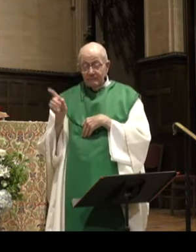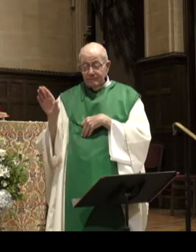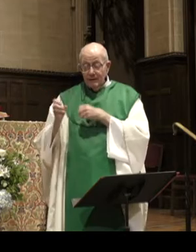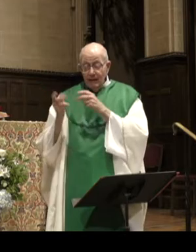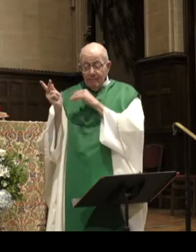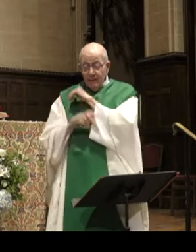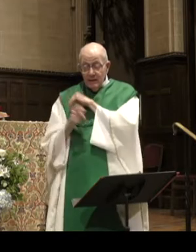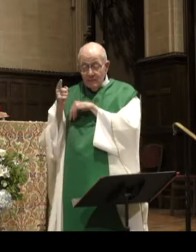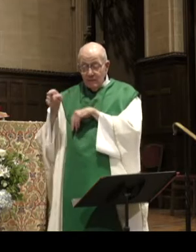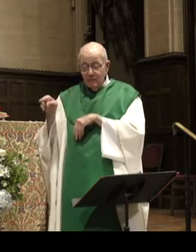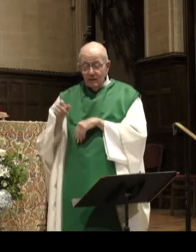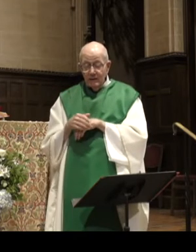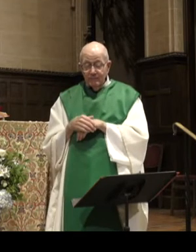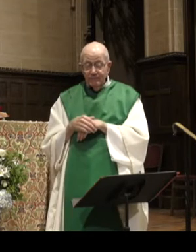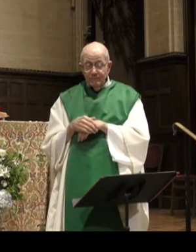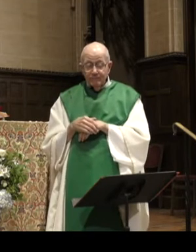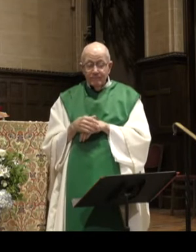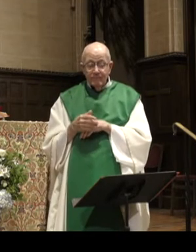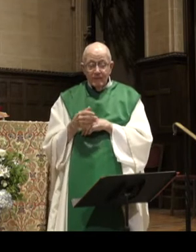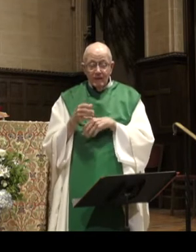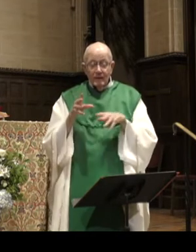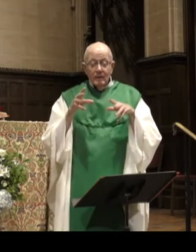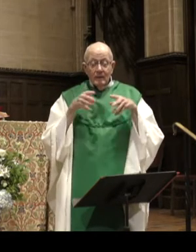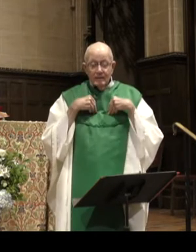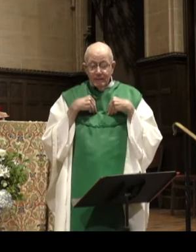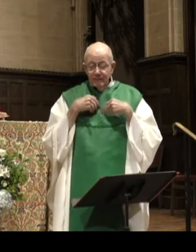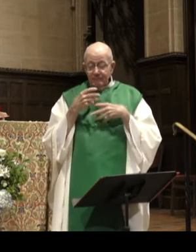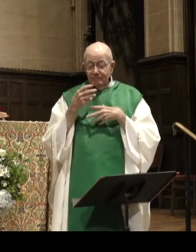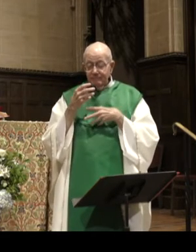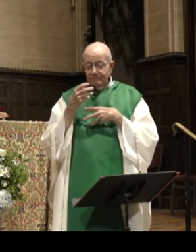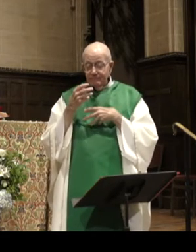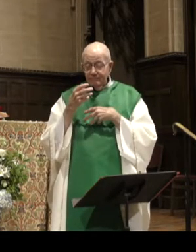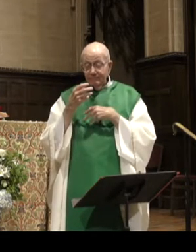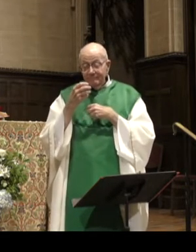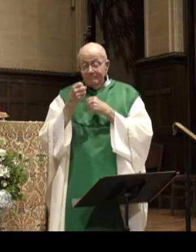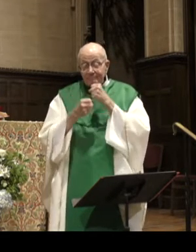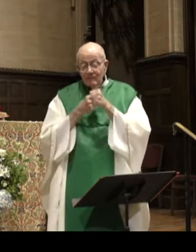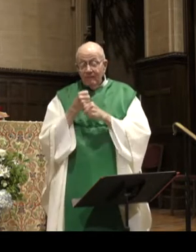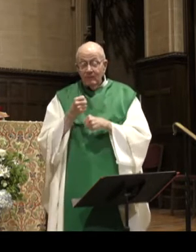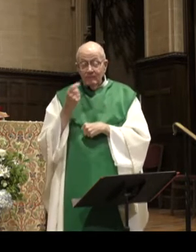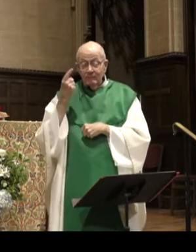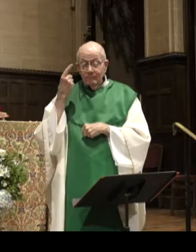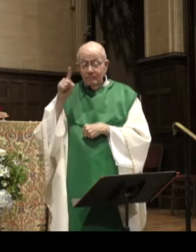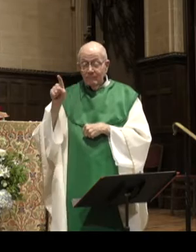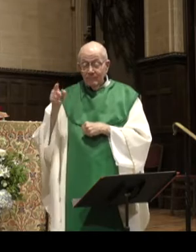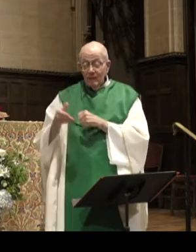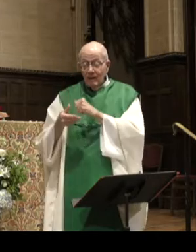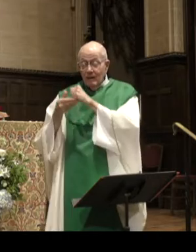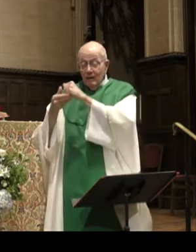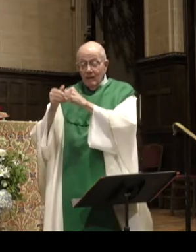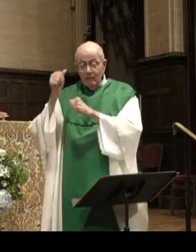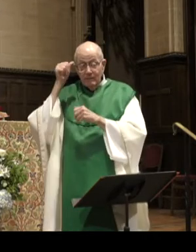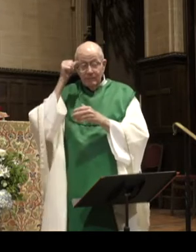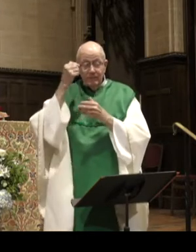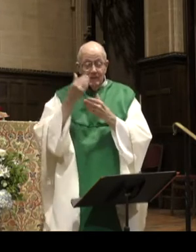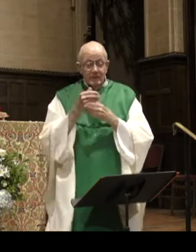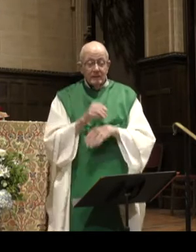his place of punishment for him. He accepted the suffering to help the son.